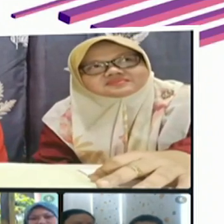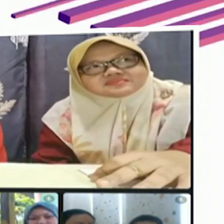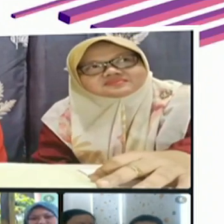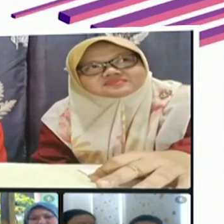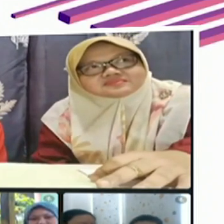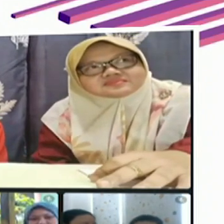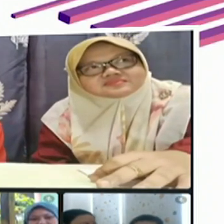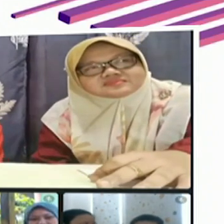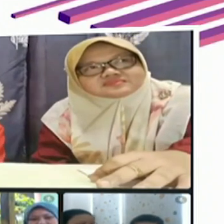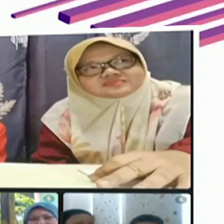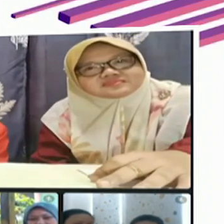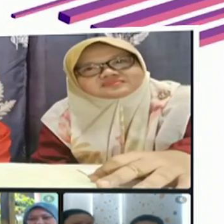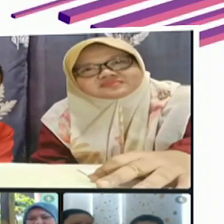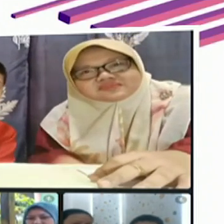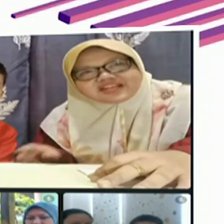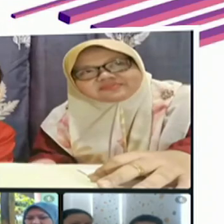Okay. Adam.